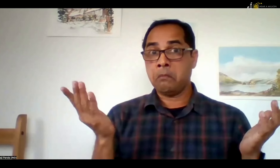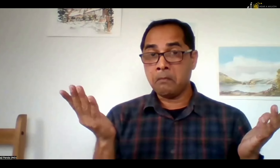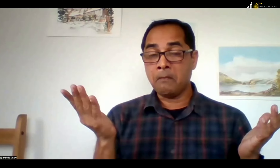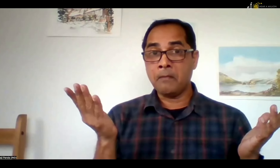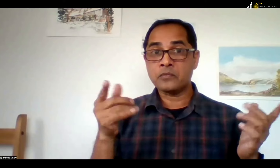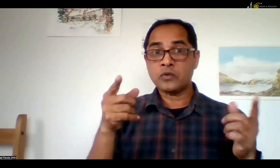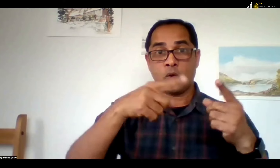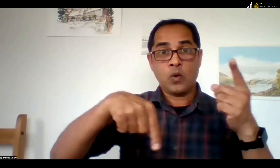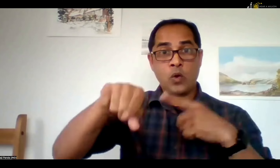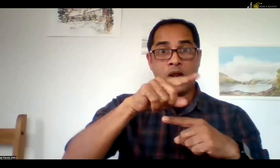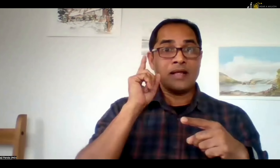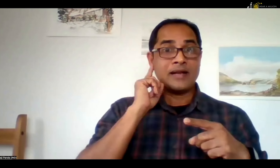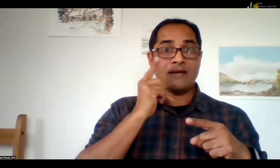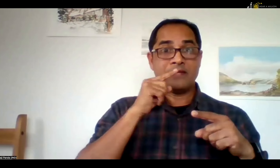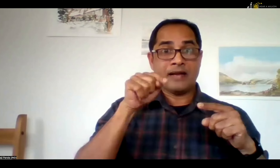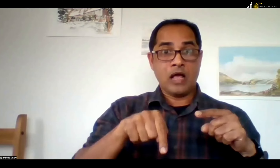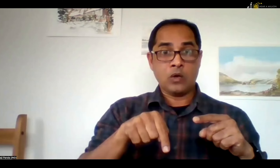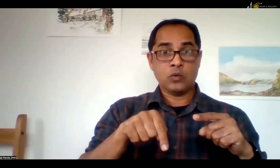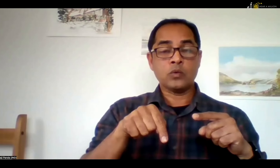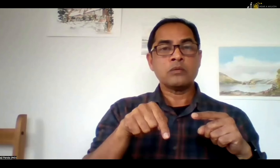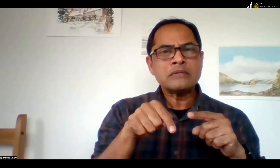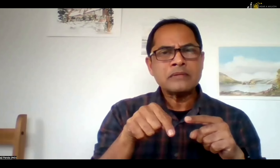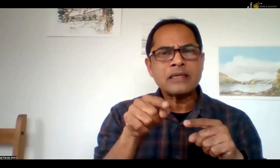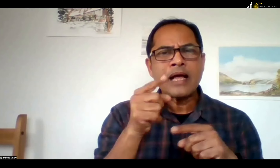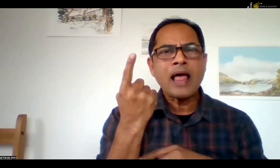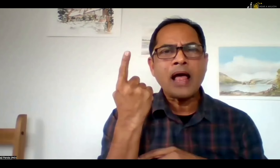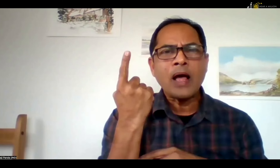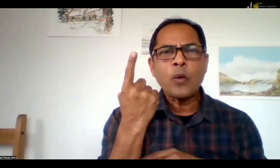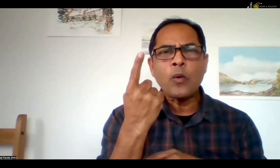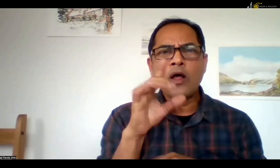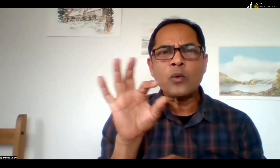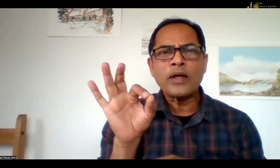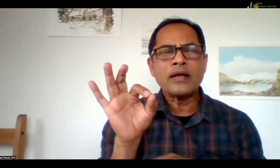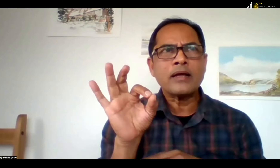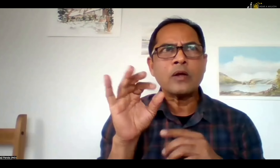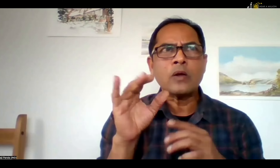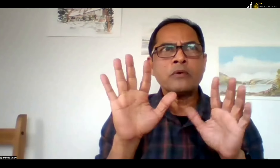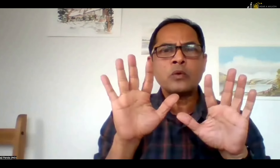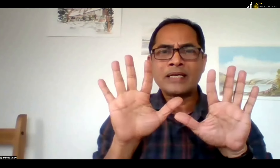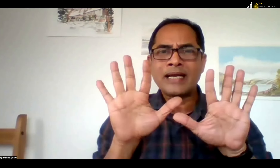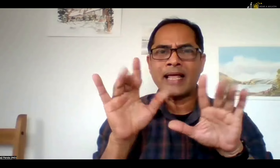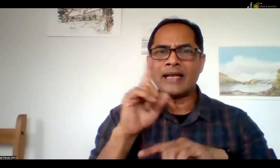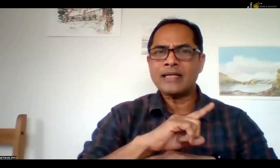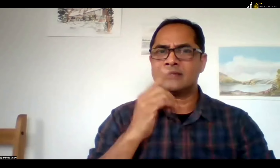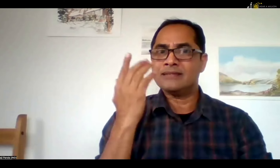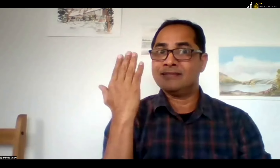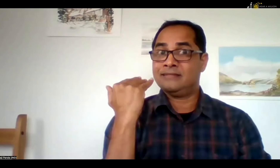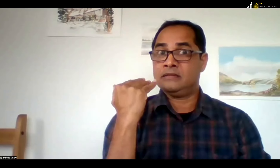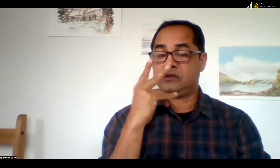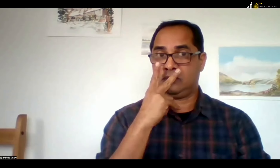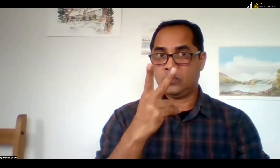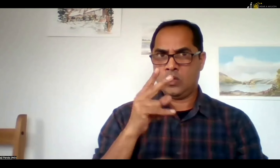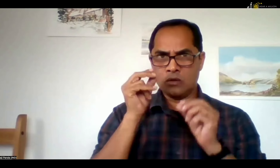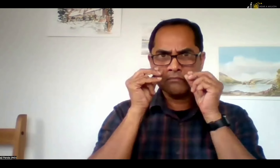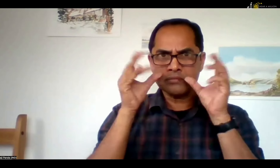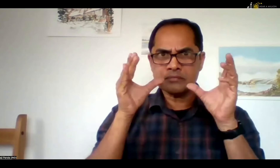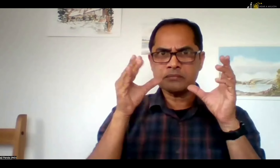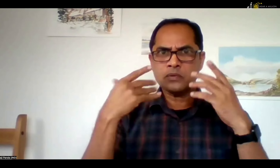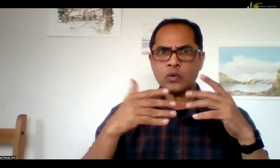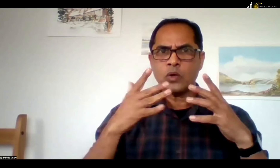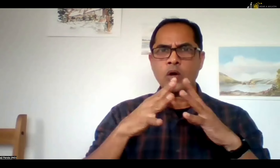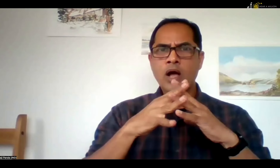I'm done with my time for the presentation. So continuing with that, if you think about 1 week